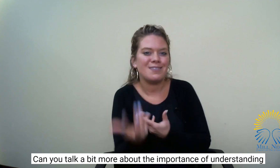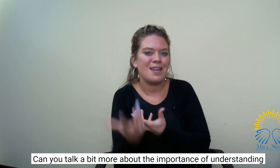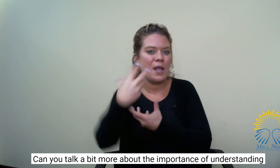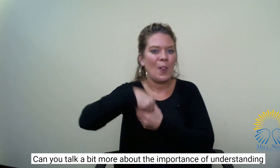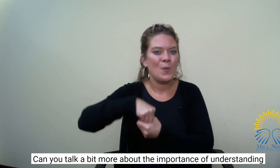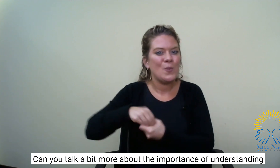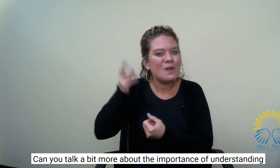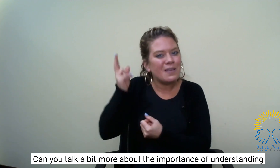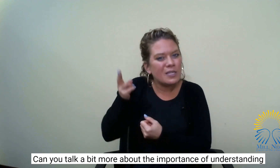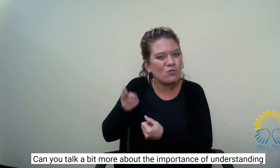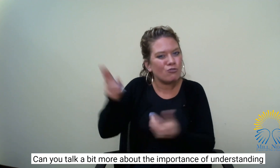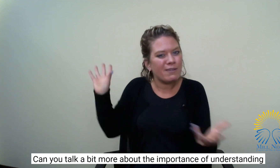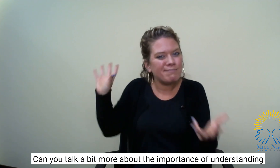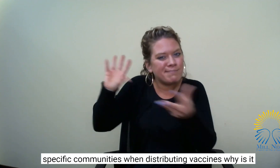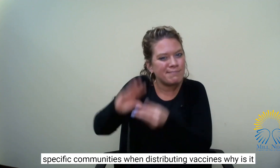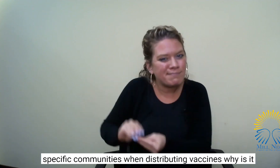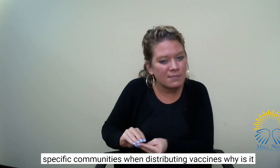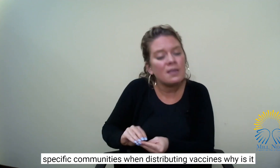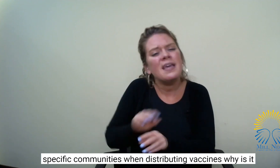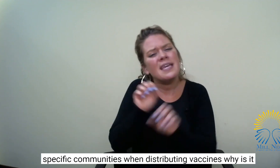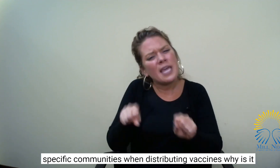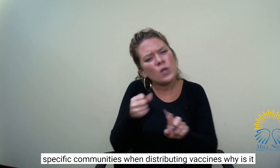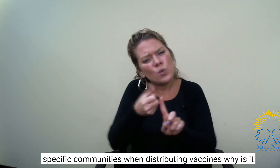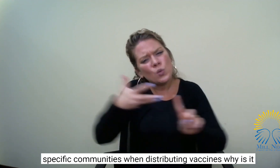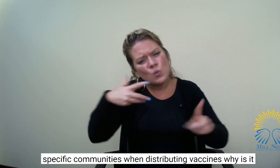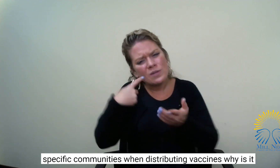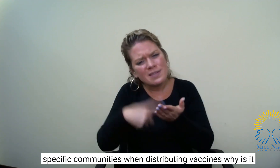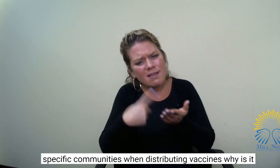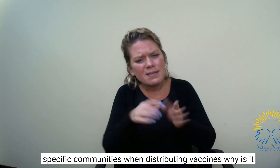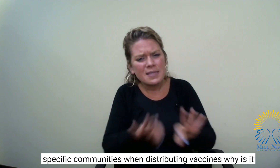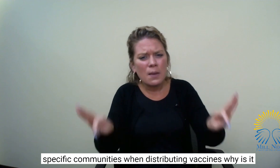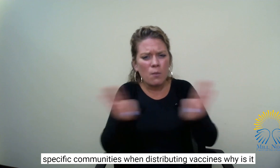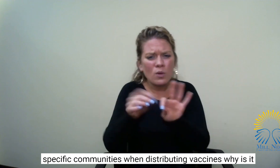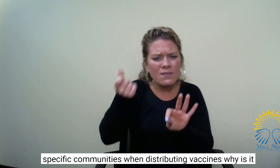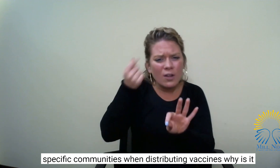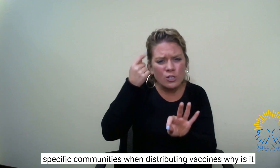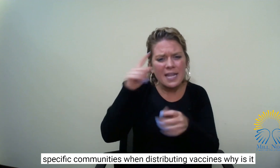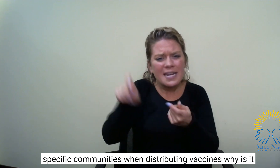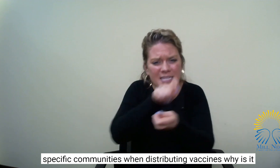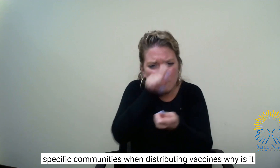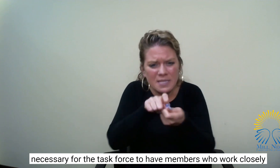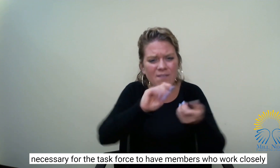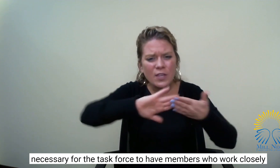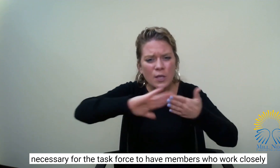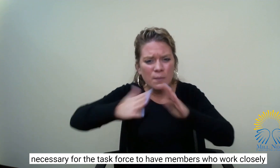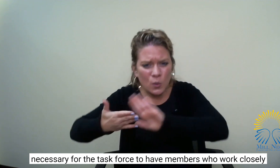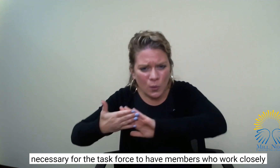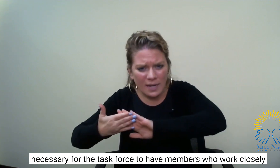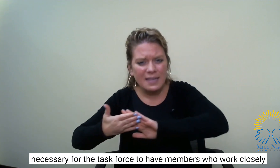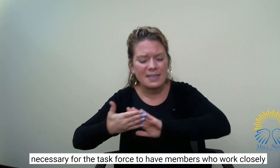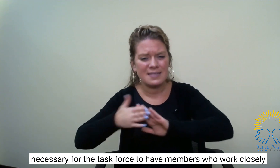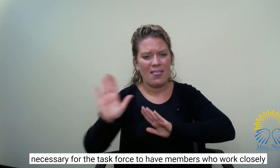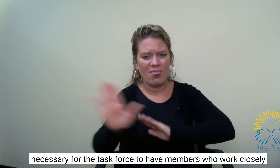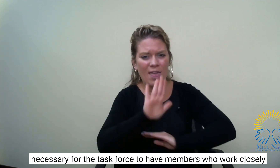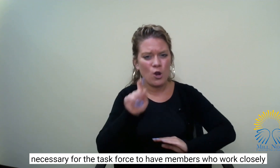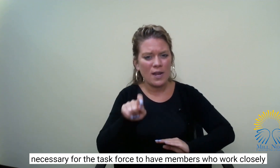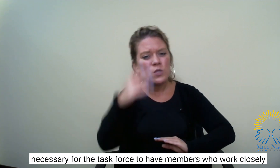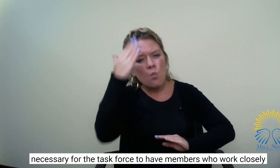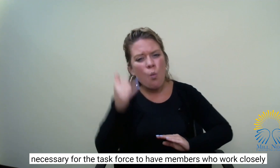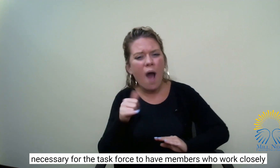more about the importance of understanding specific communities when distributing vaccines? Why is it necessary for the task force to have members who work closely with